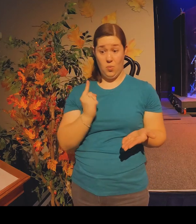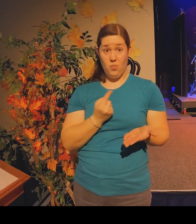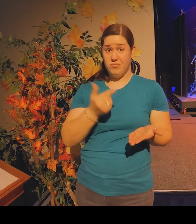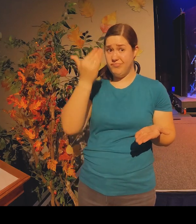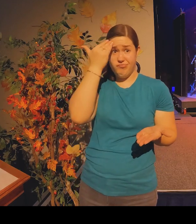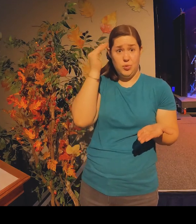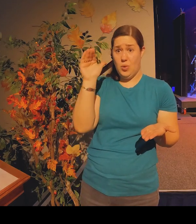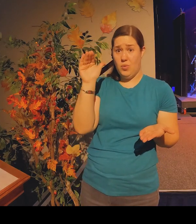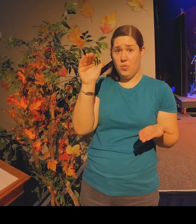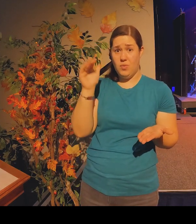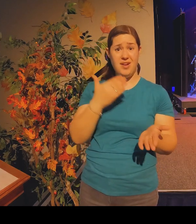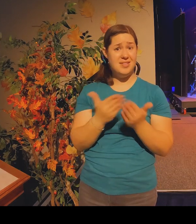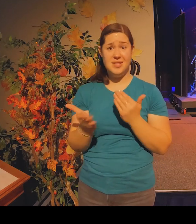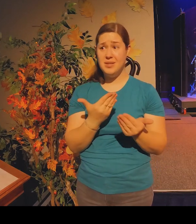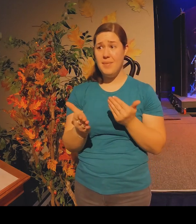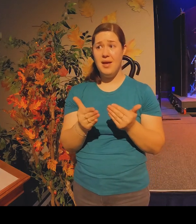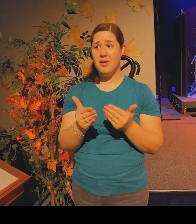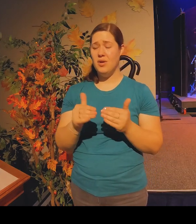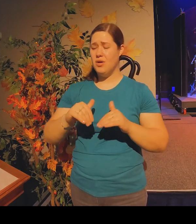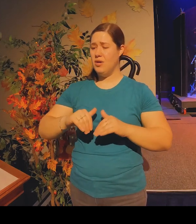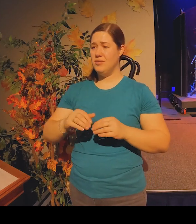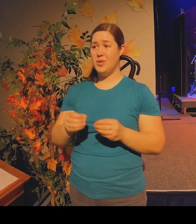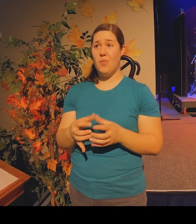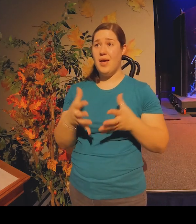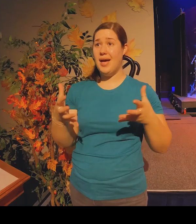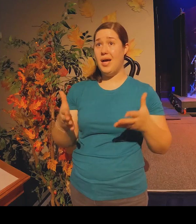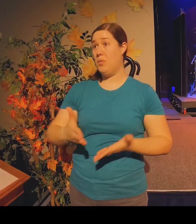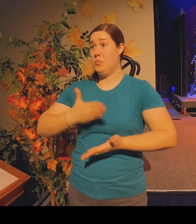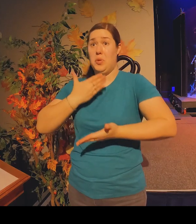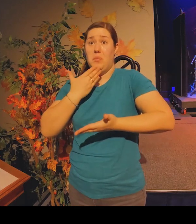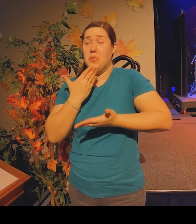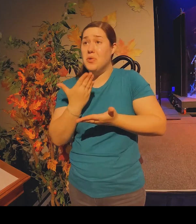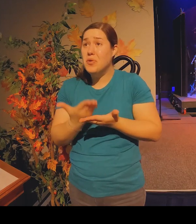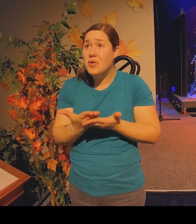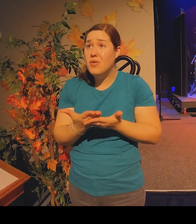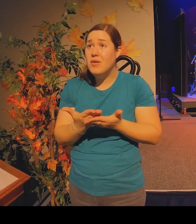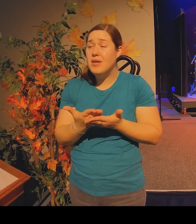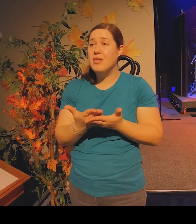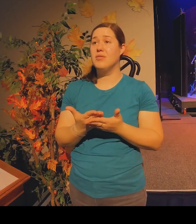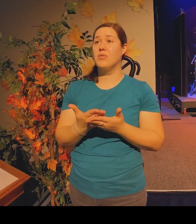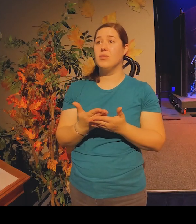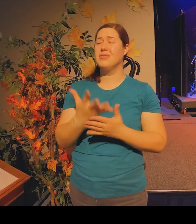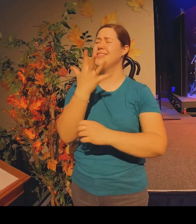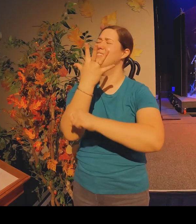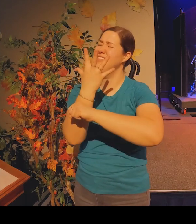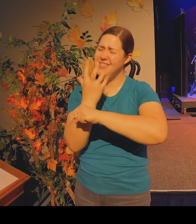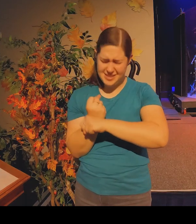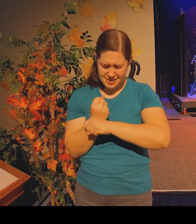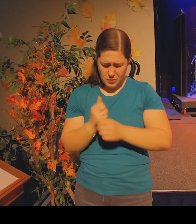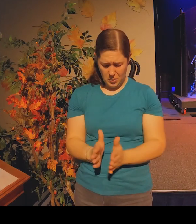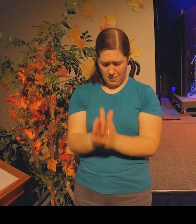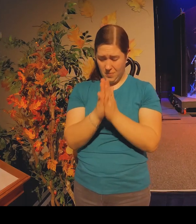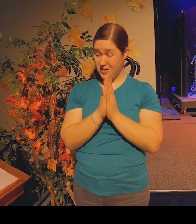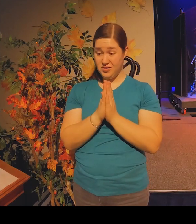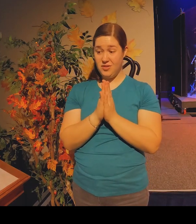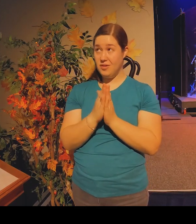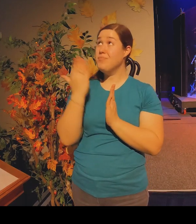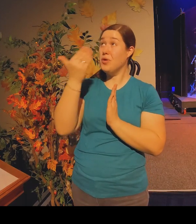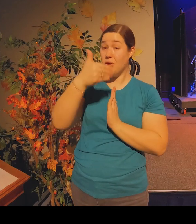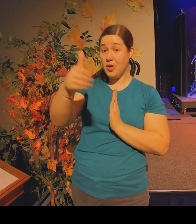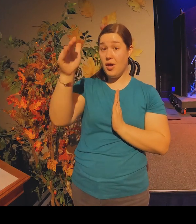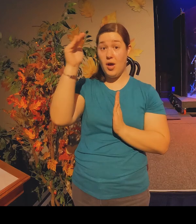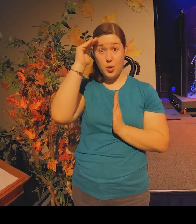eloquent or desperate our prayers are. We have to remember that. So I've learned that when it comes to prayer, generally